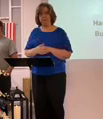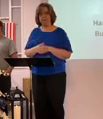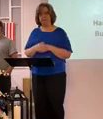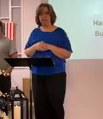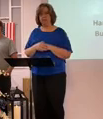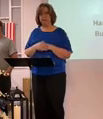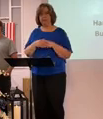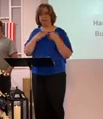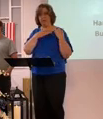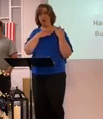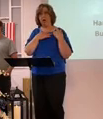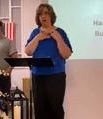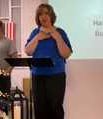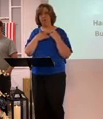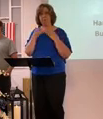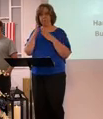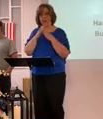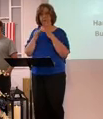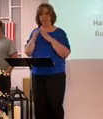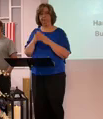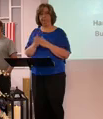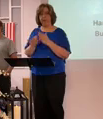but a defect.